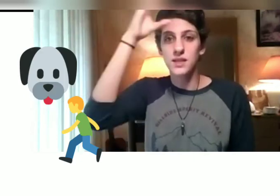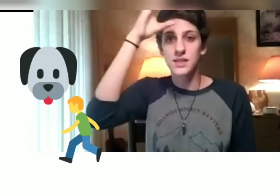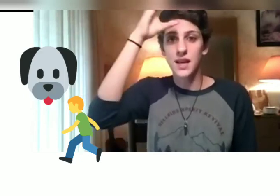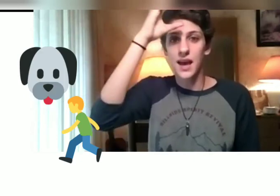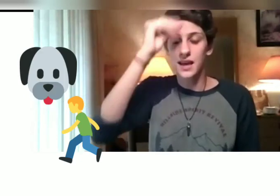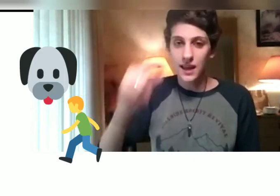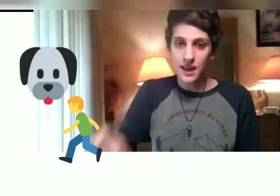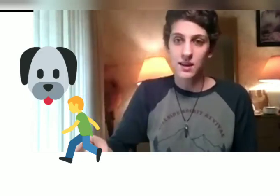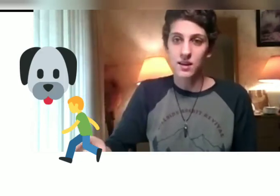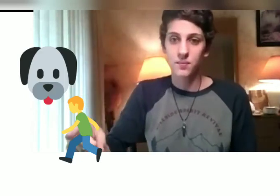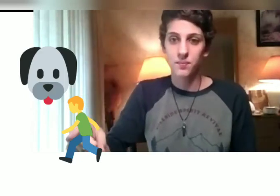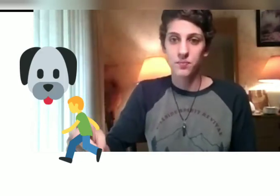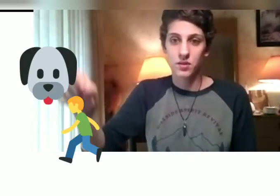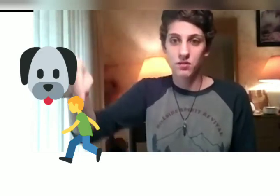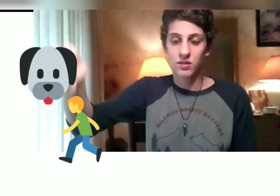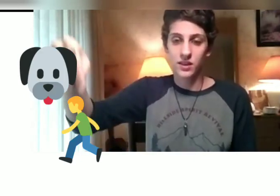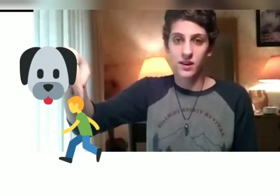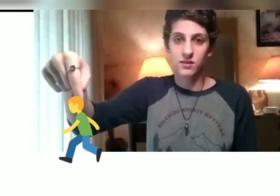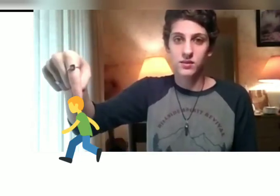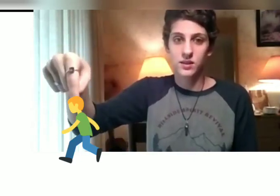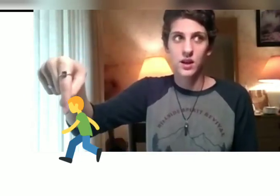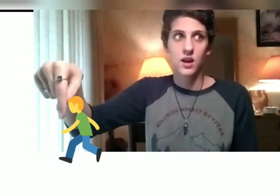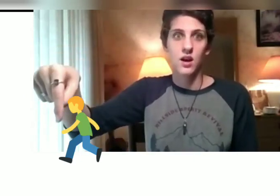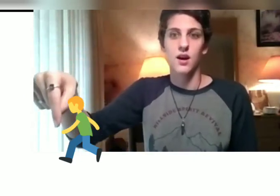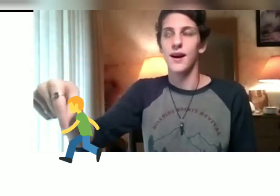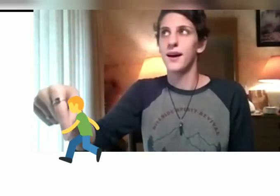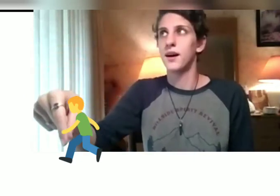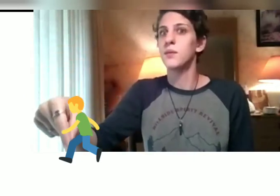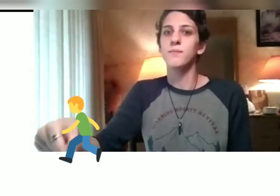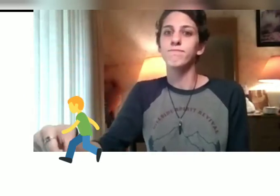I'm going to say he, right there,